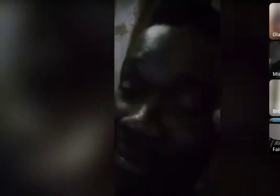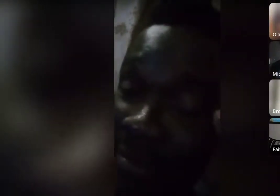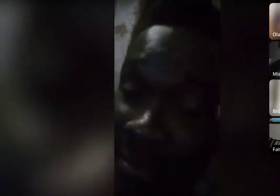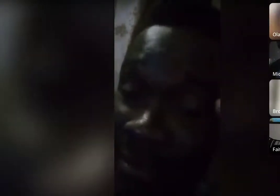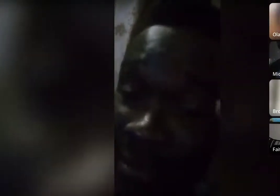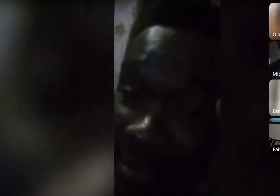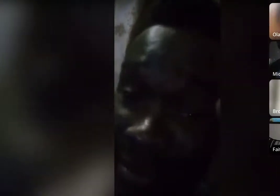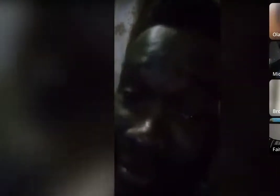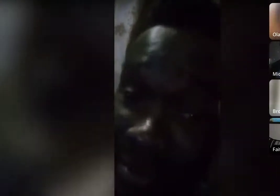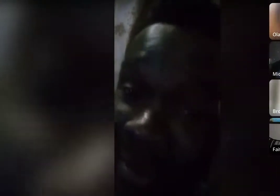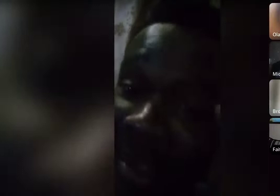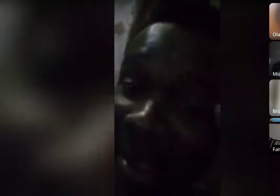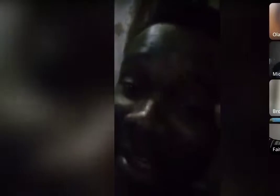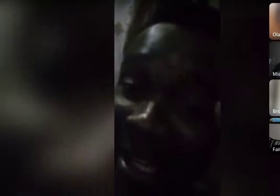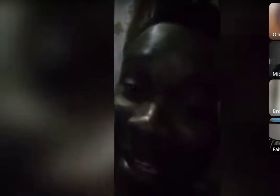evening.